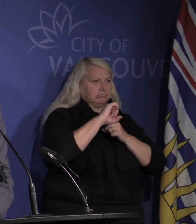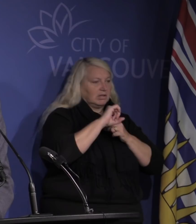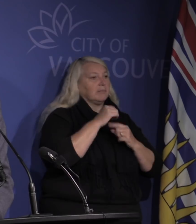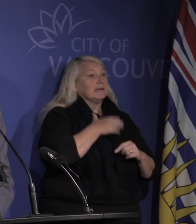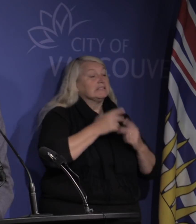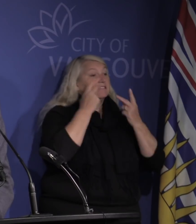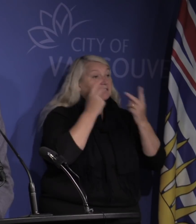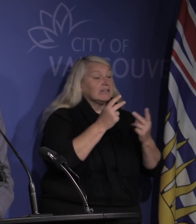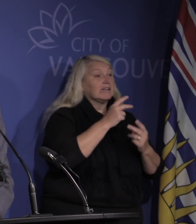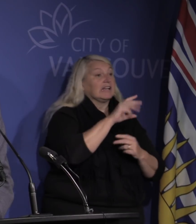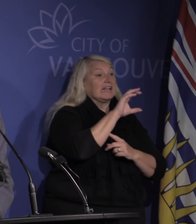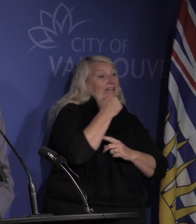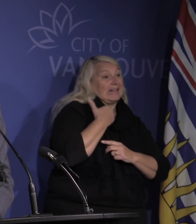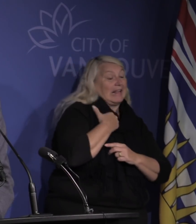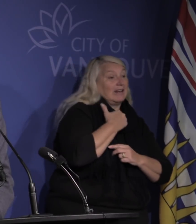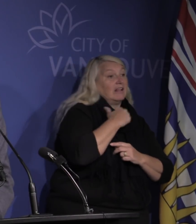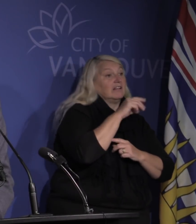visit